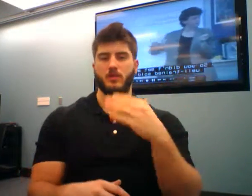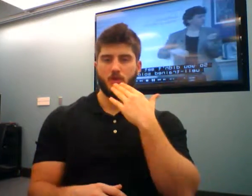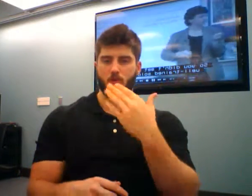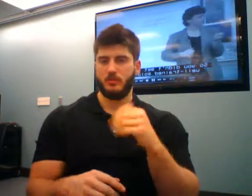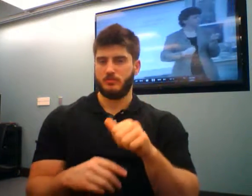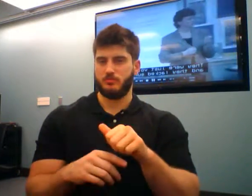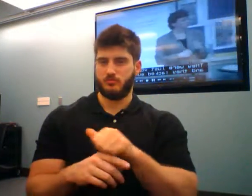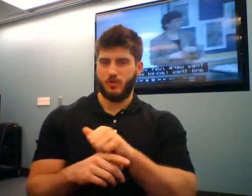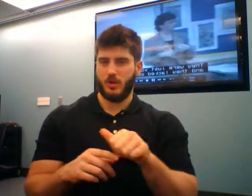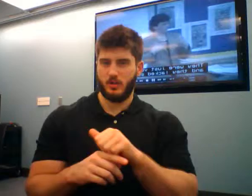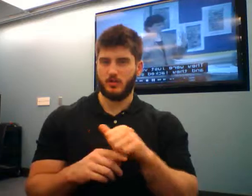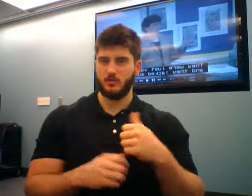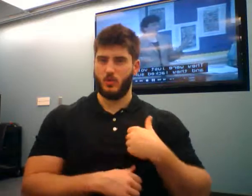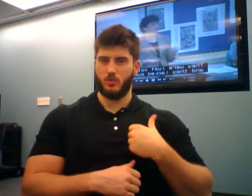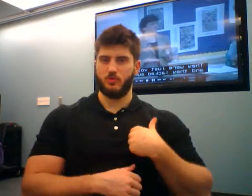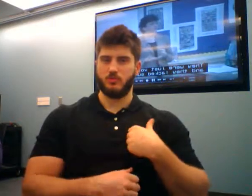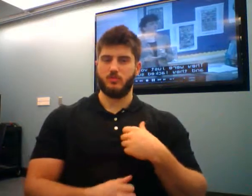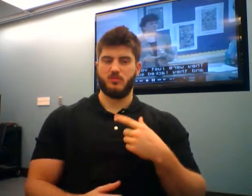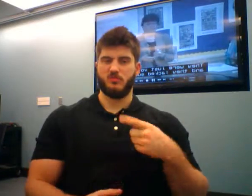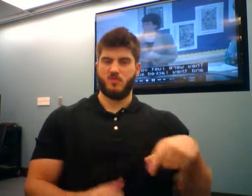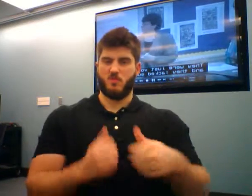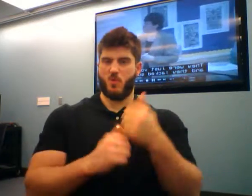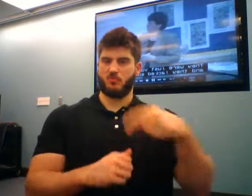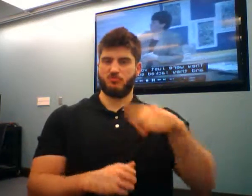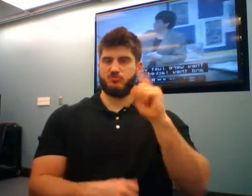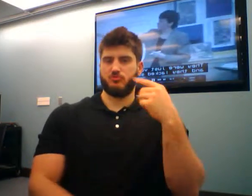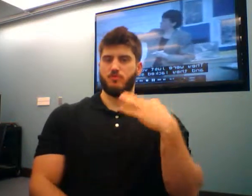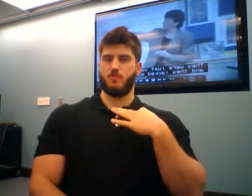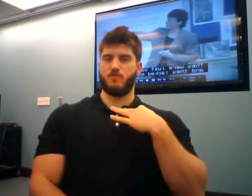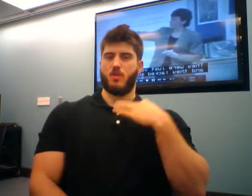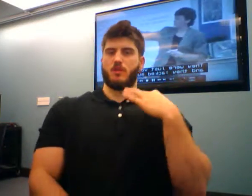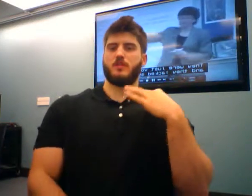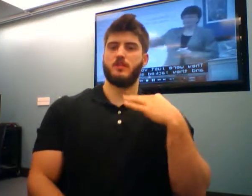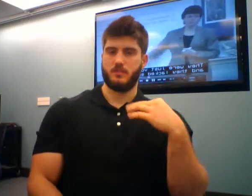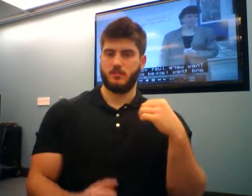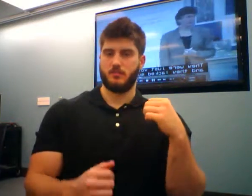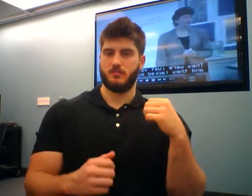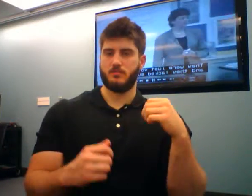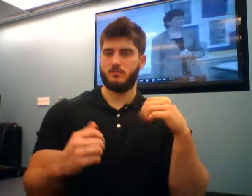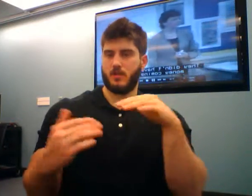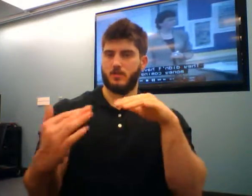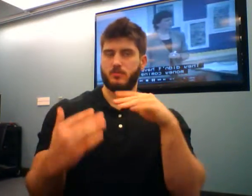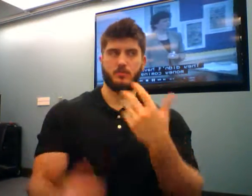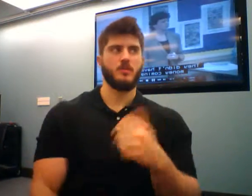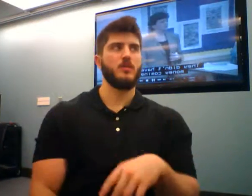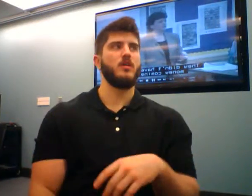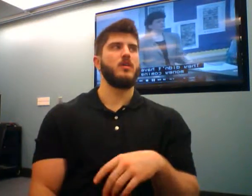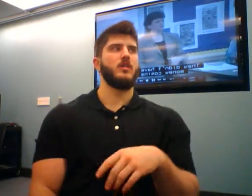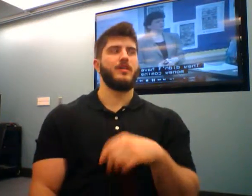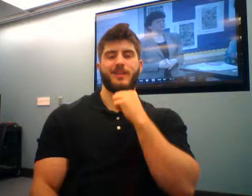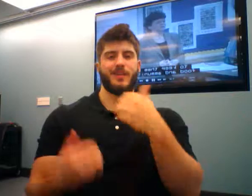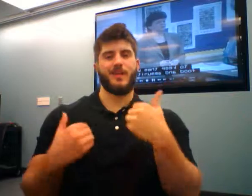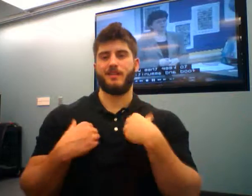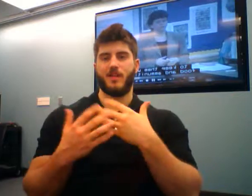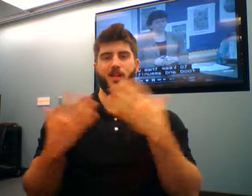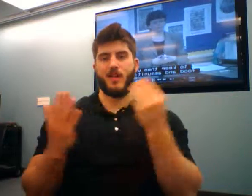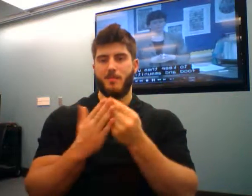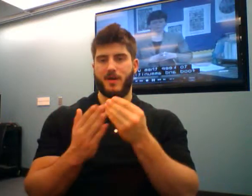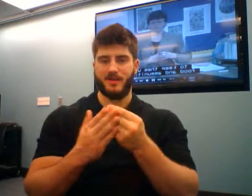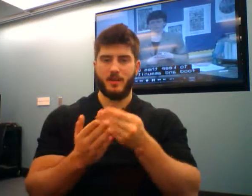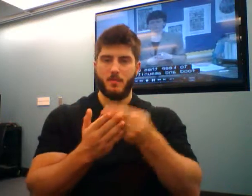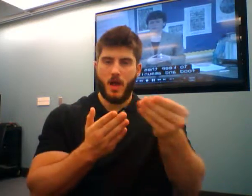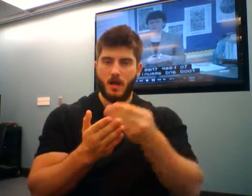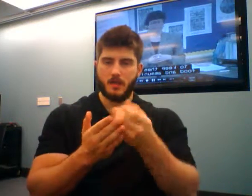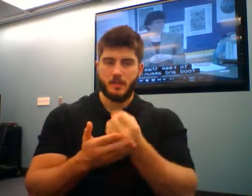well-trained soldiers. They were just volunteers. And they lacked supplies. We have enough money coming in to keep them